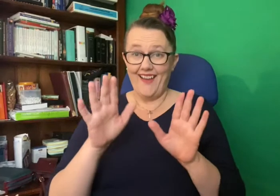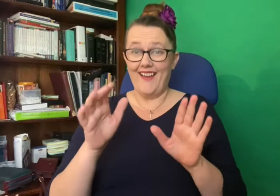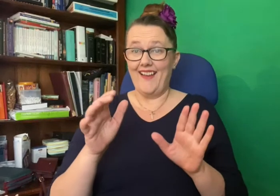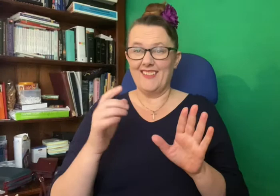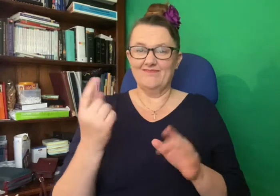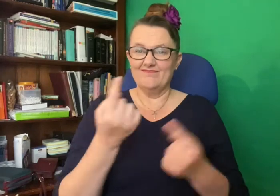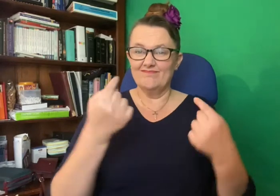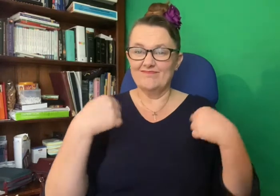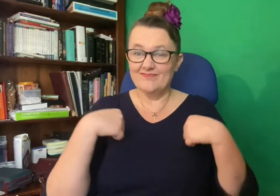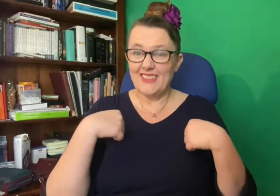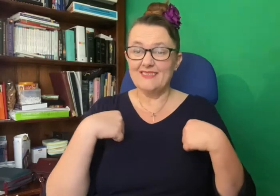Hi,